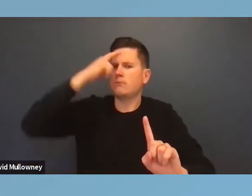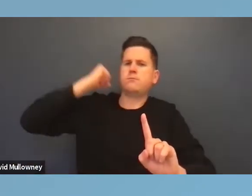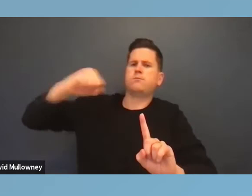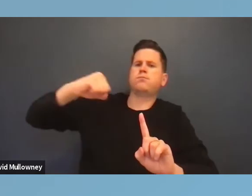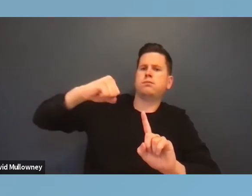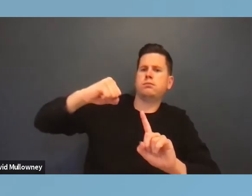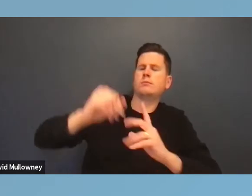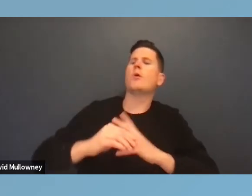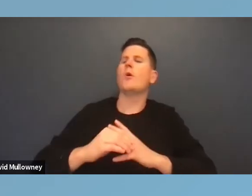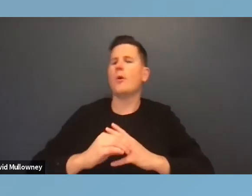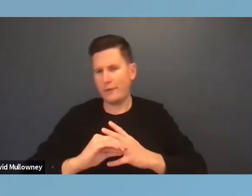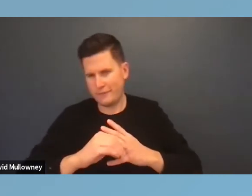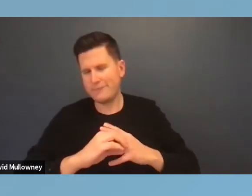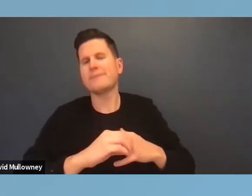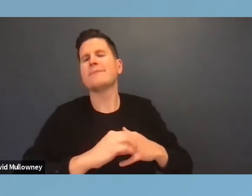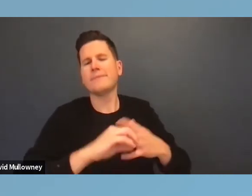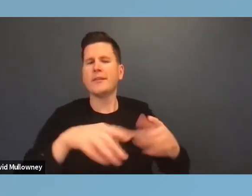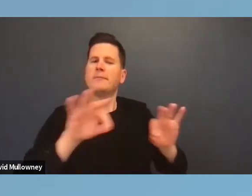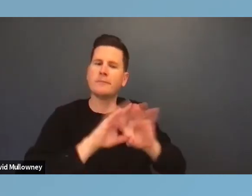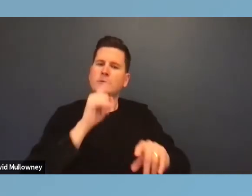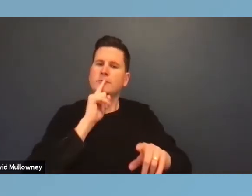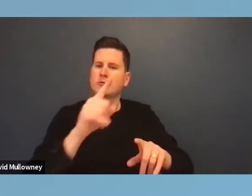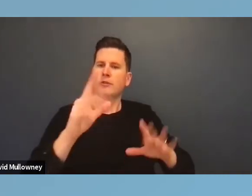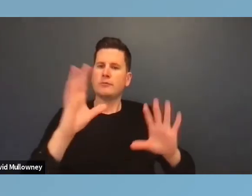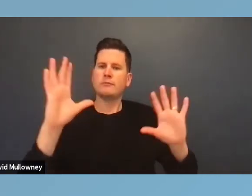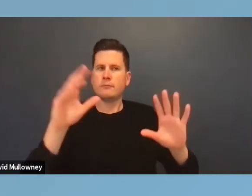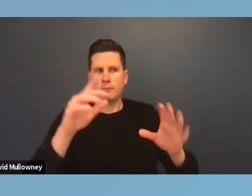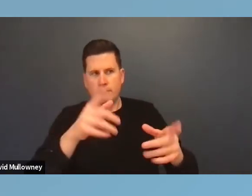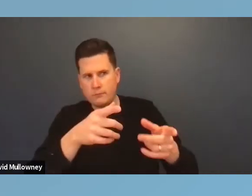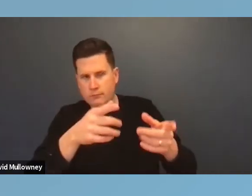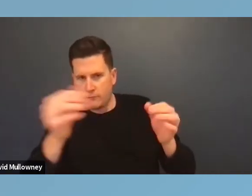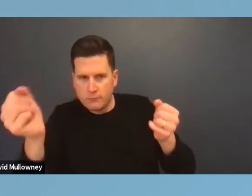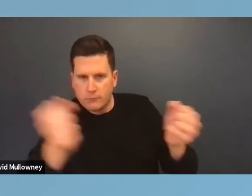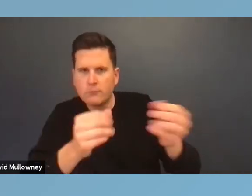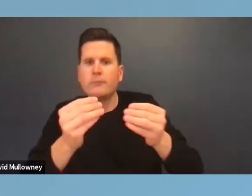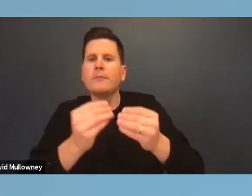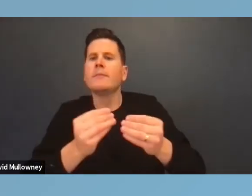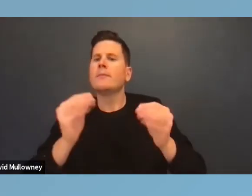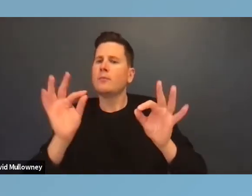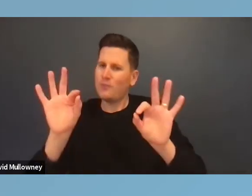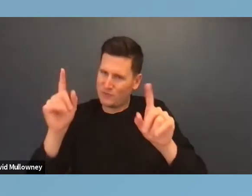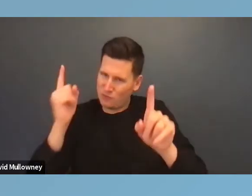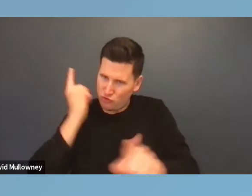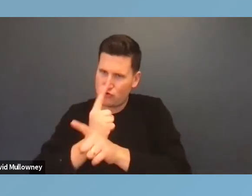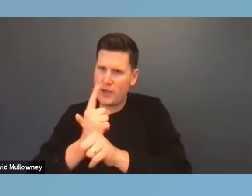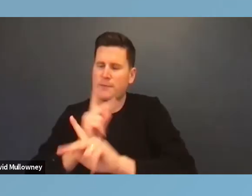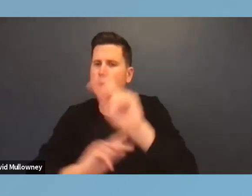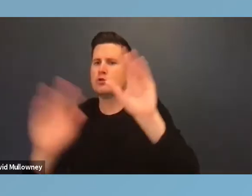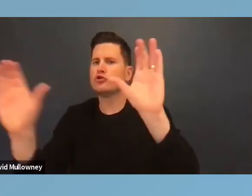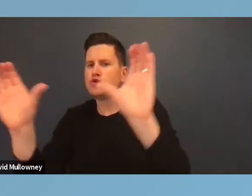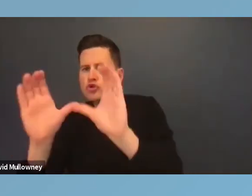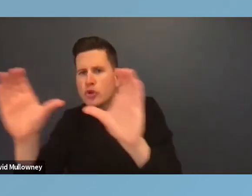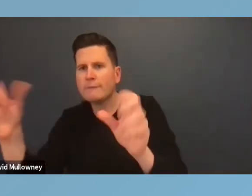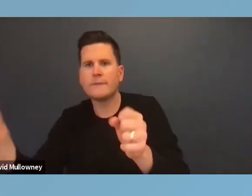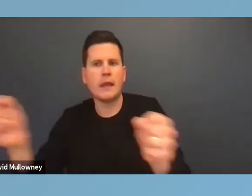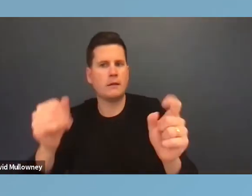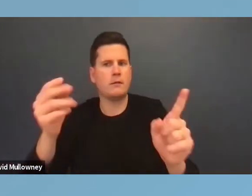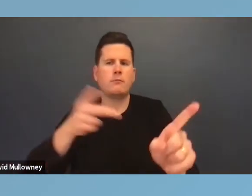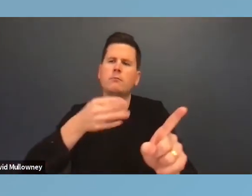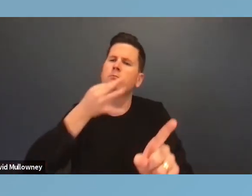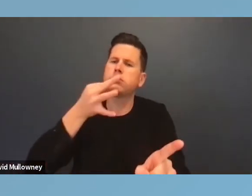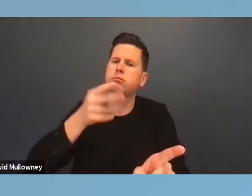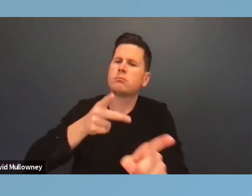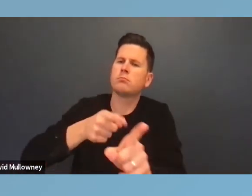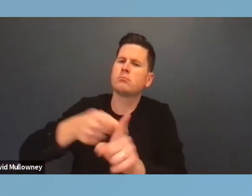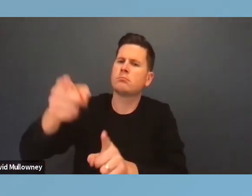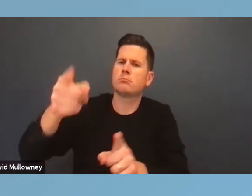certified. And so that made the deaf person very resistant to the healthcare system. And so it's important